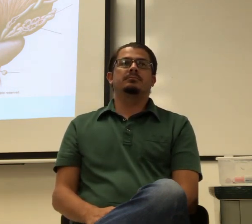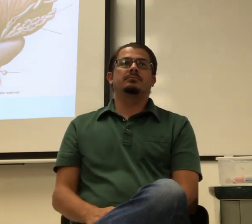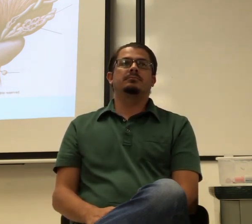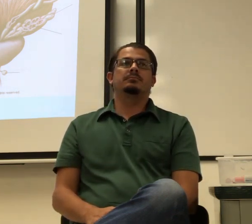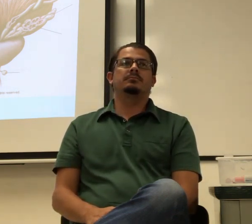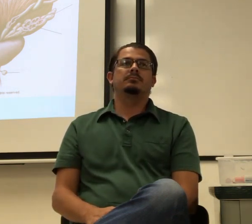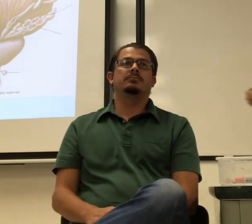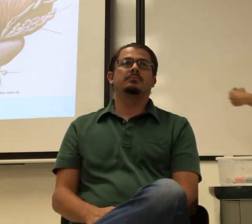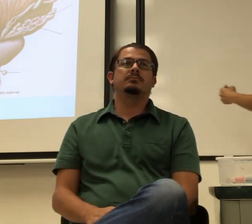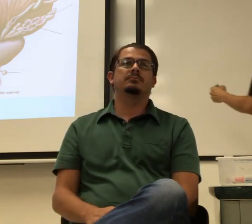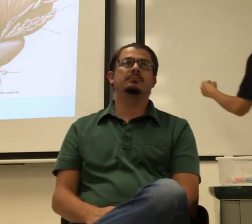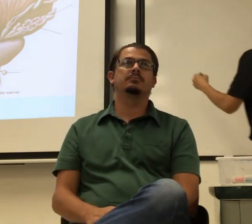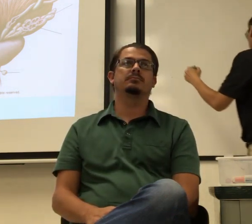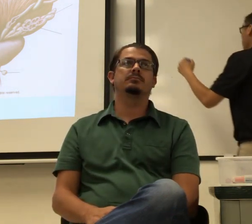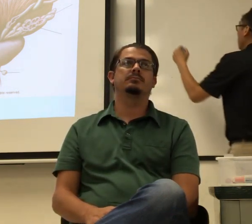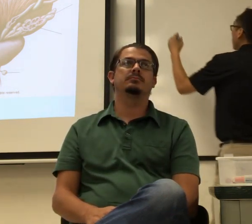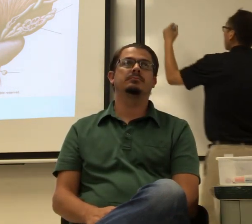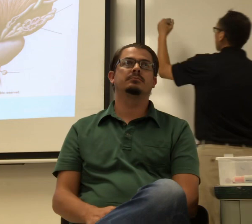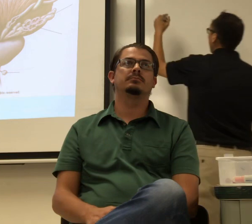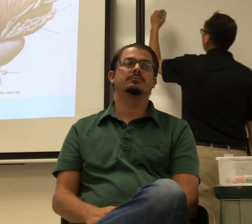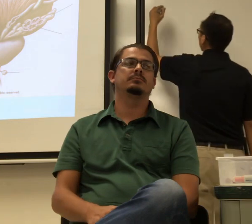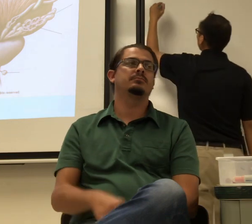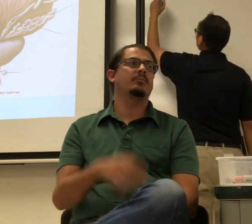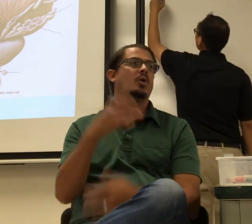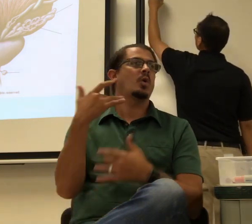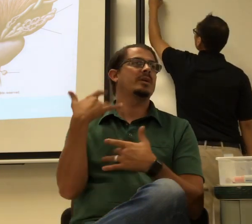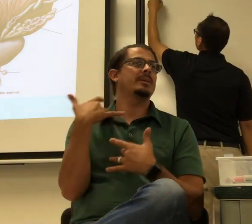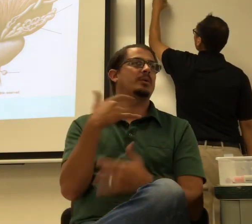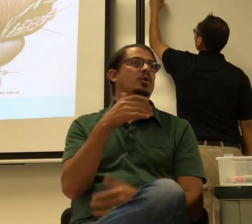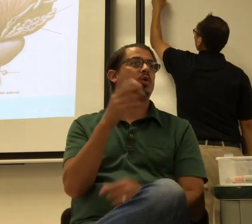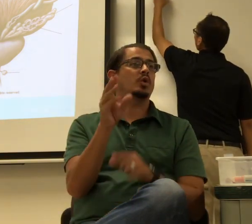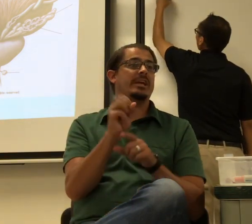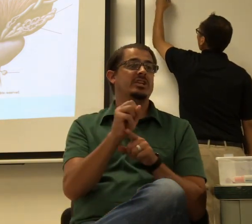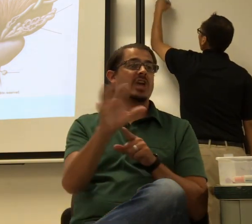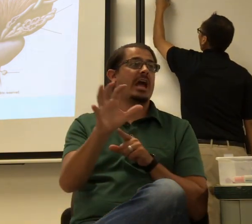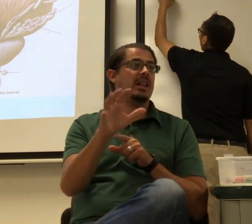So, let's say something semen. A typical ejaculate,